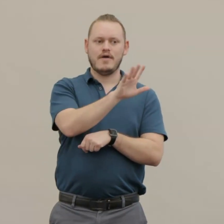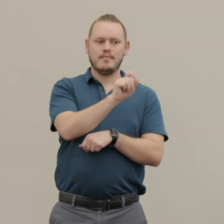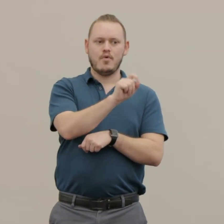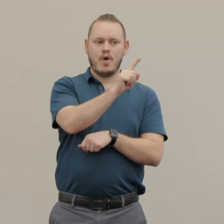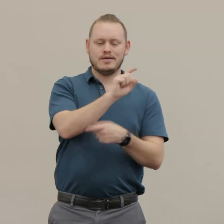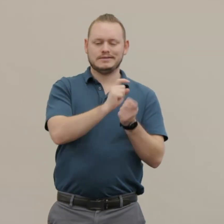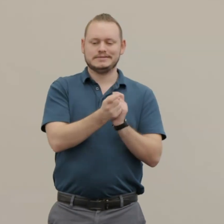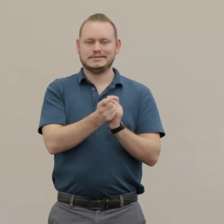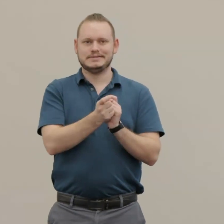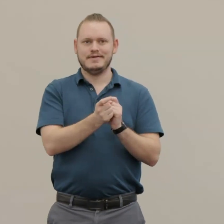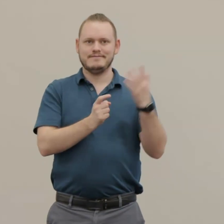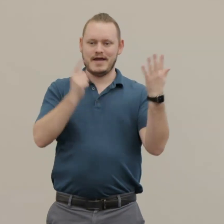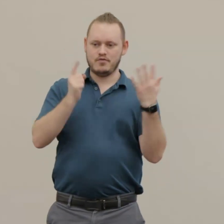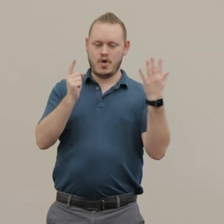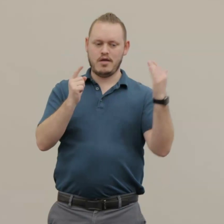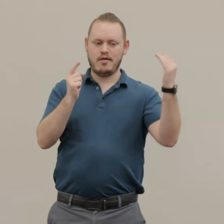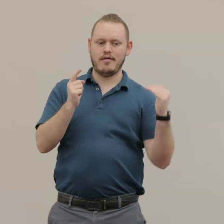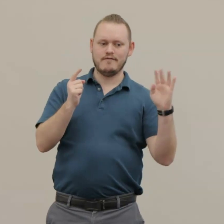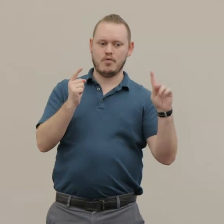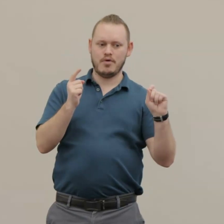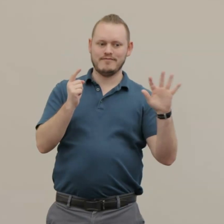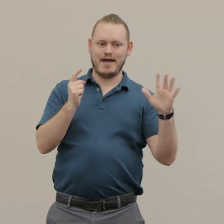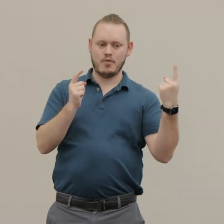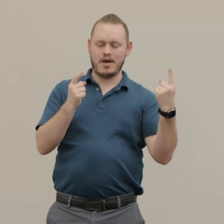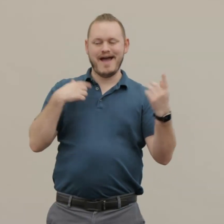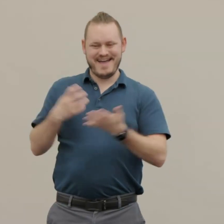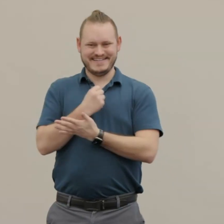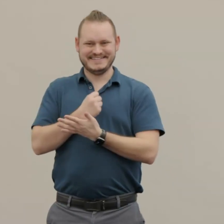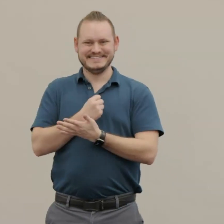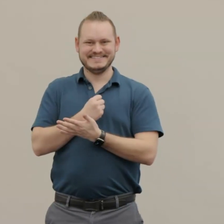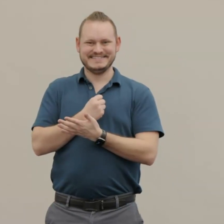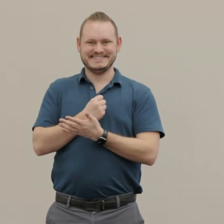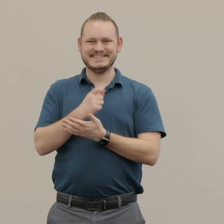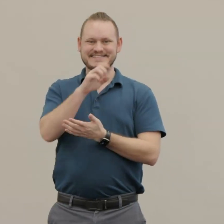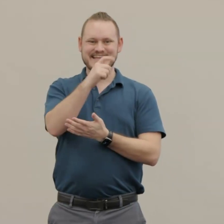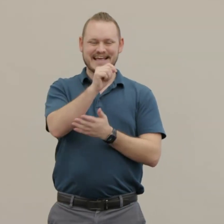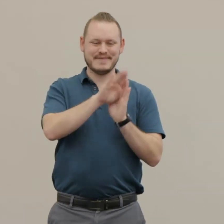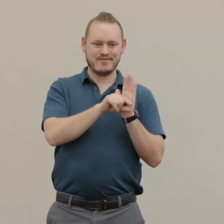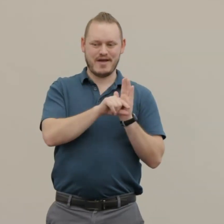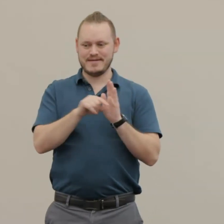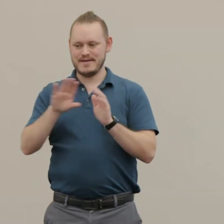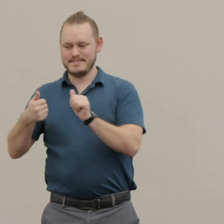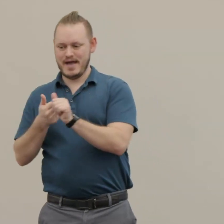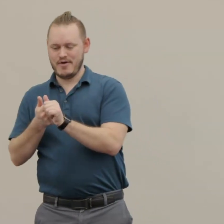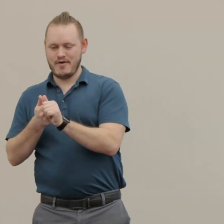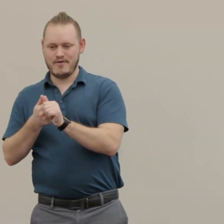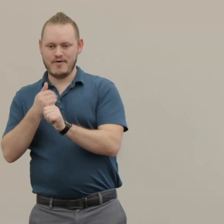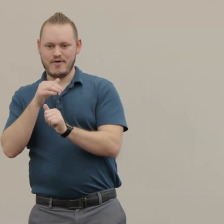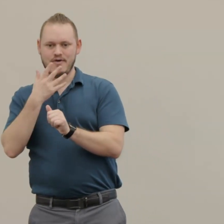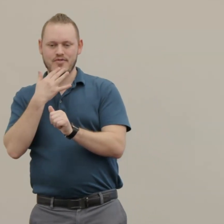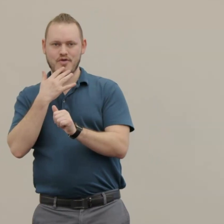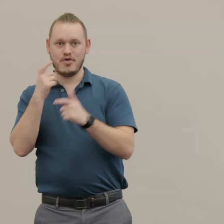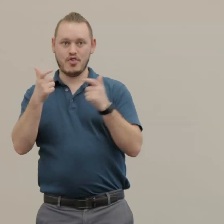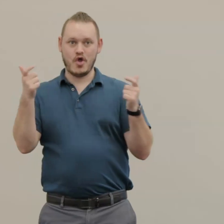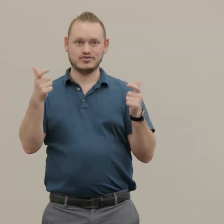1 to 4.5 to 1. I did win the battle from text background to background color. And on large text,